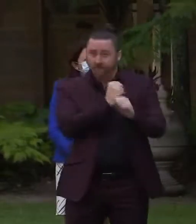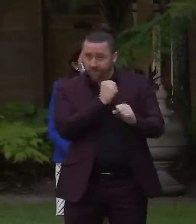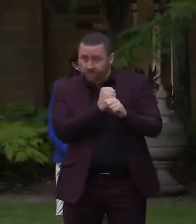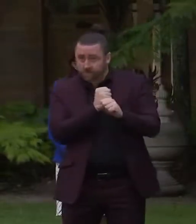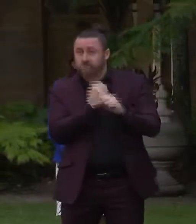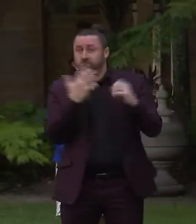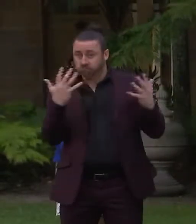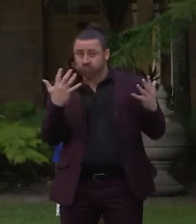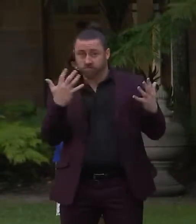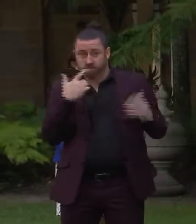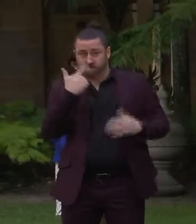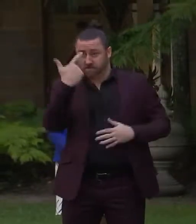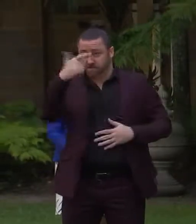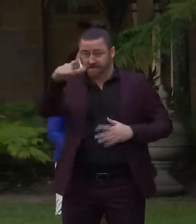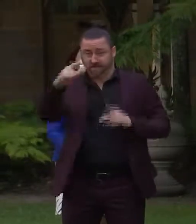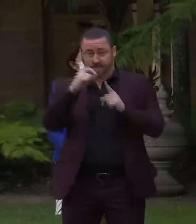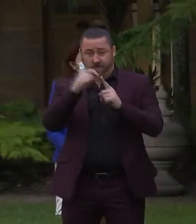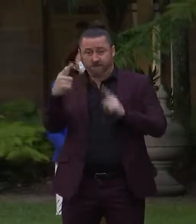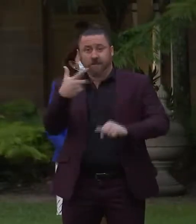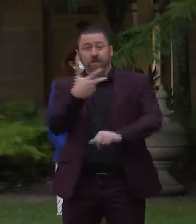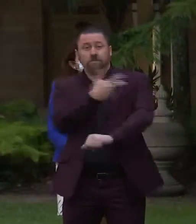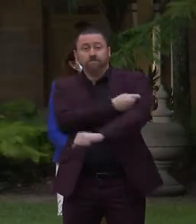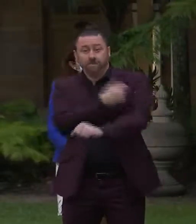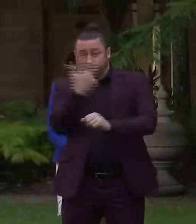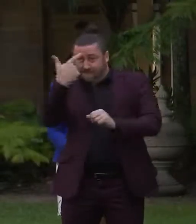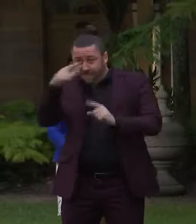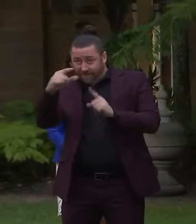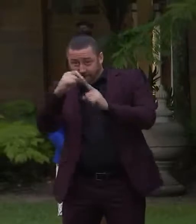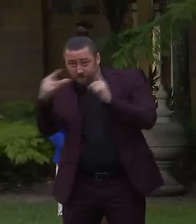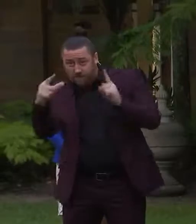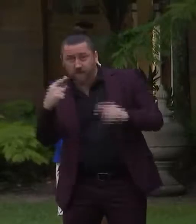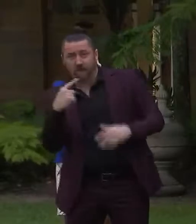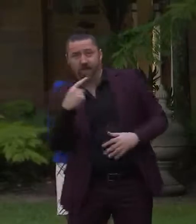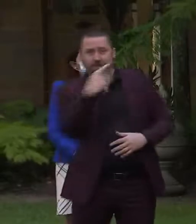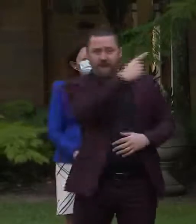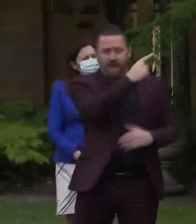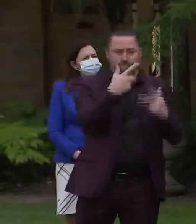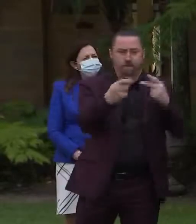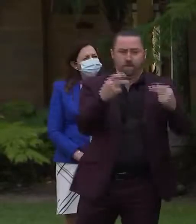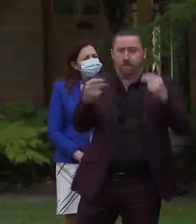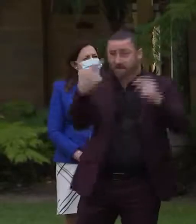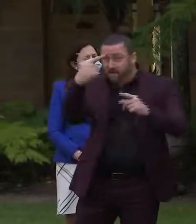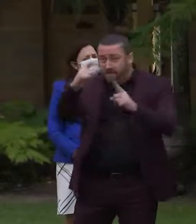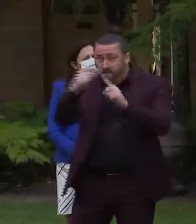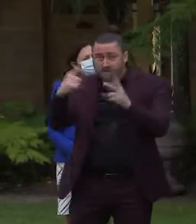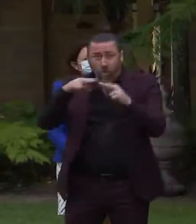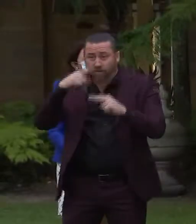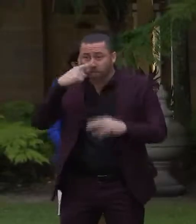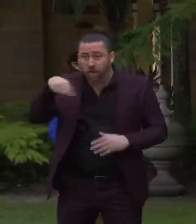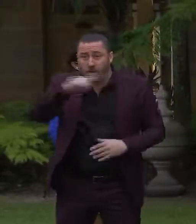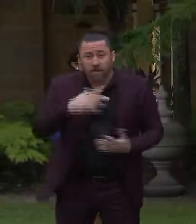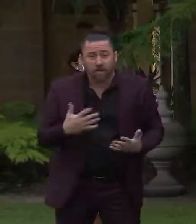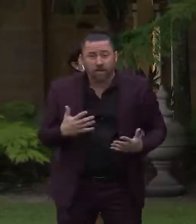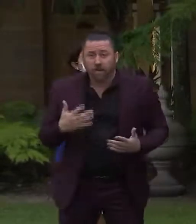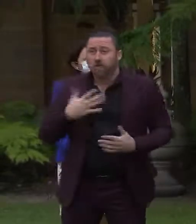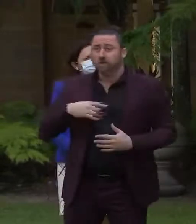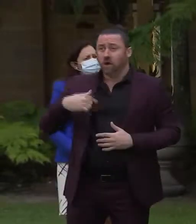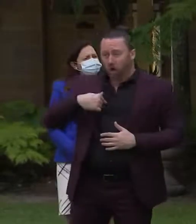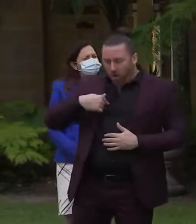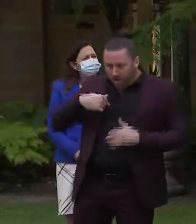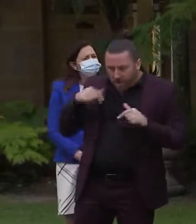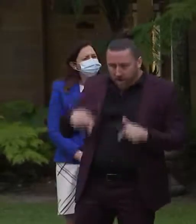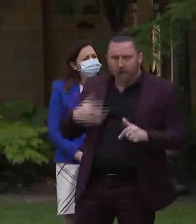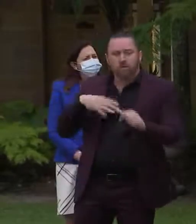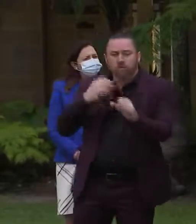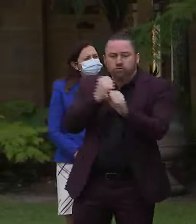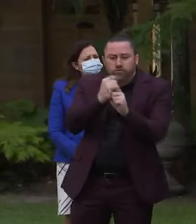for 70% of the vaccination task with the federal government. And of course, that's because we want our GPs and